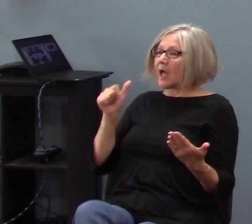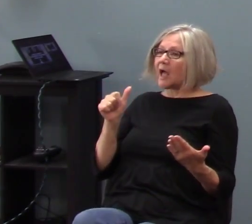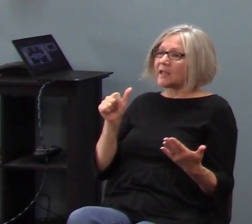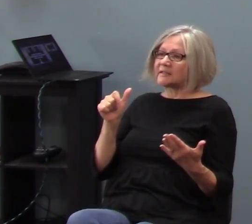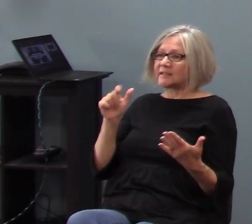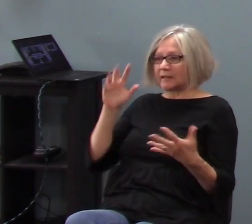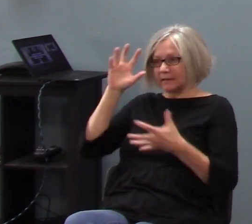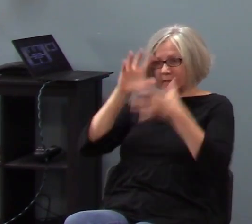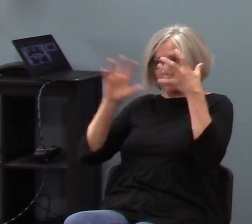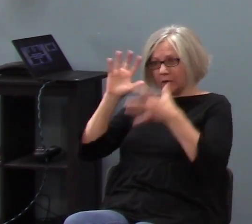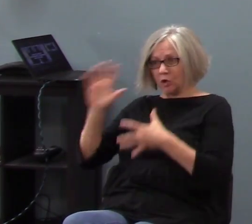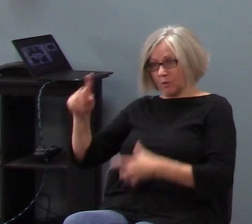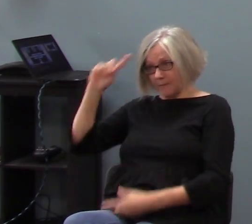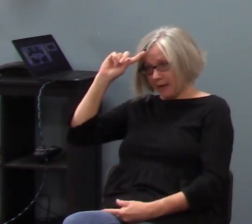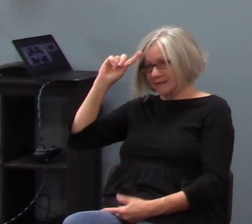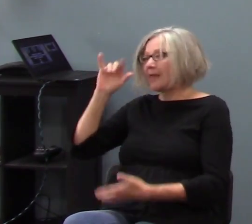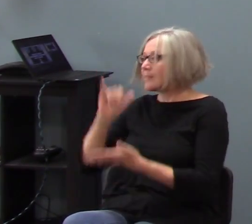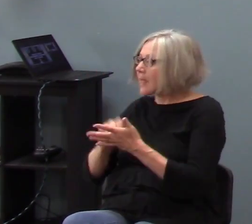what you're going to see.